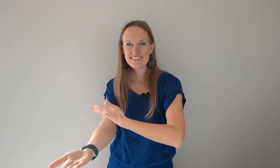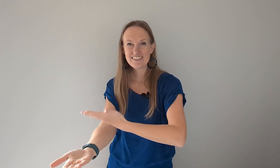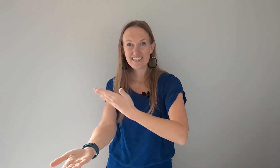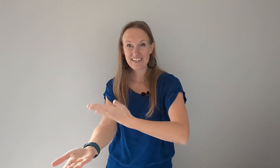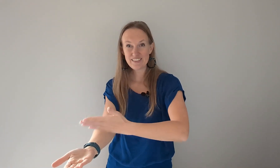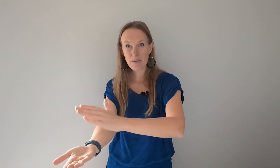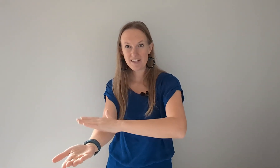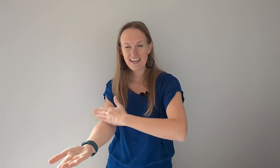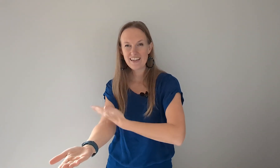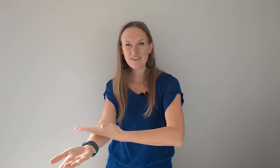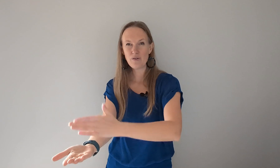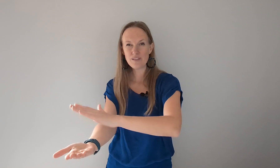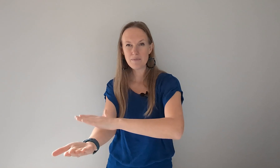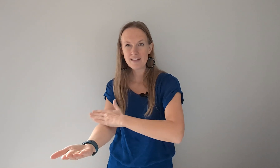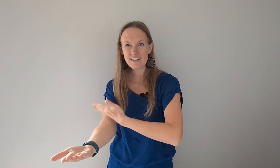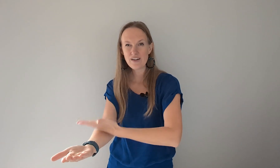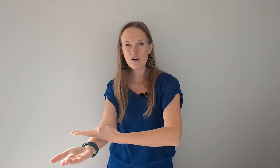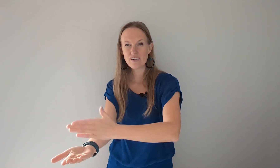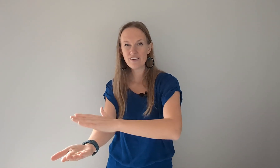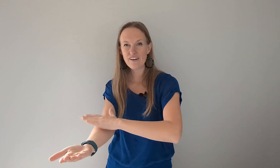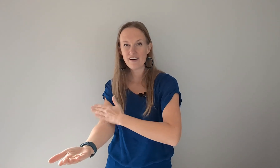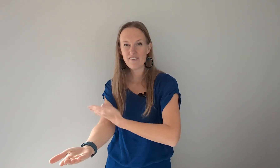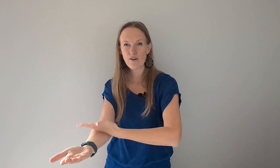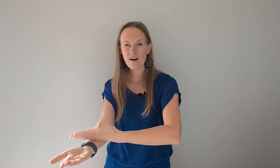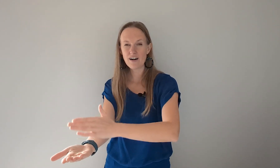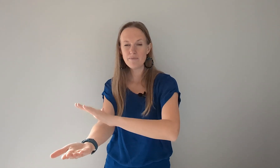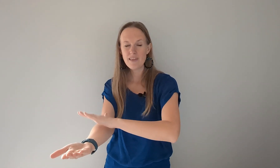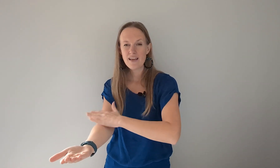So you're taking your dominant hand and holding a melody over your forearm.